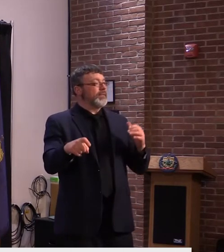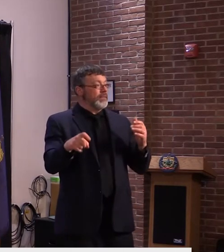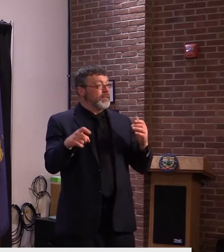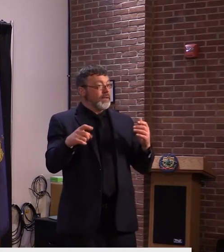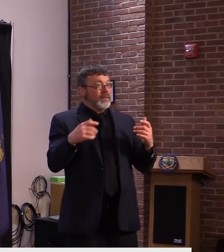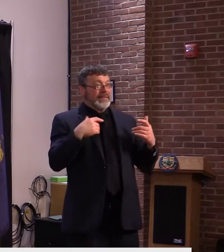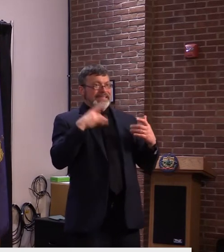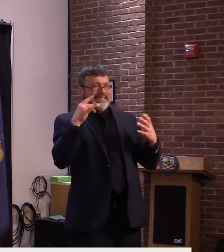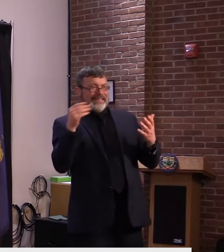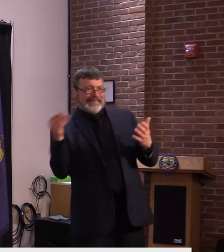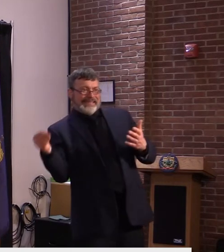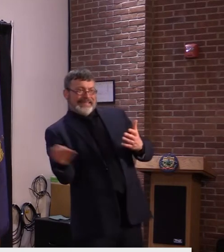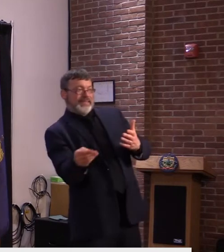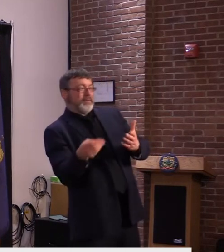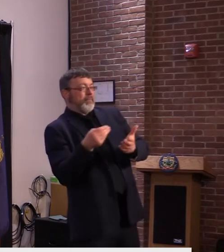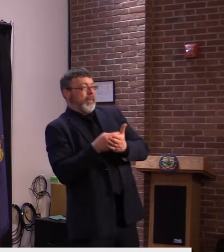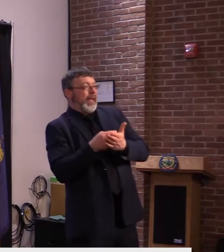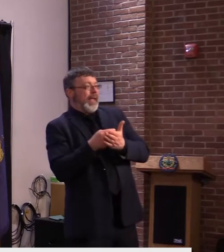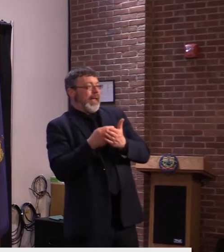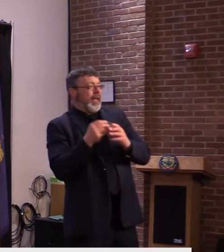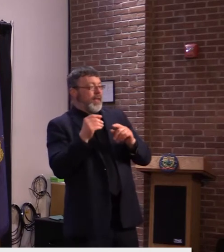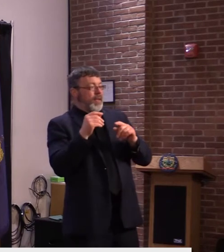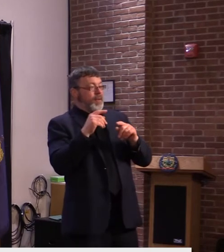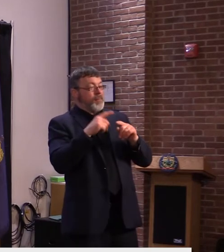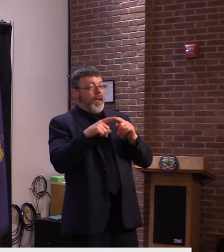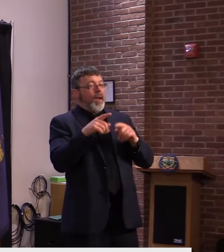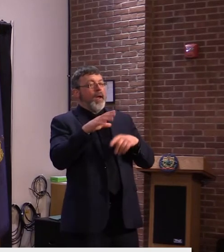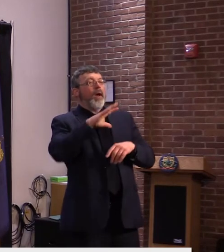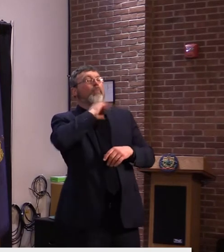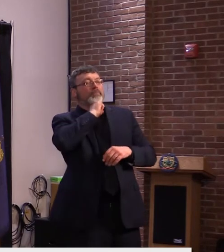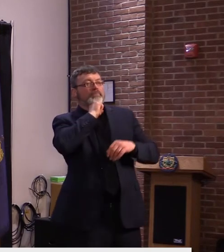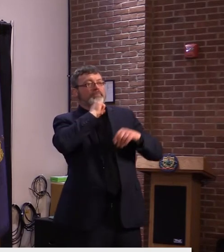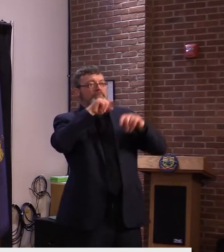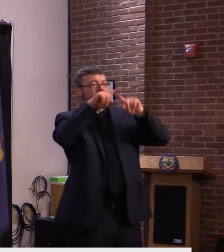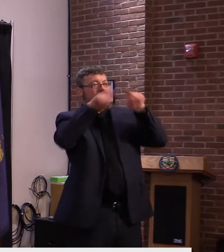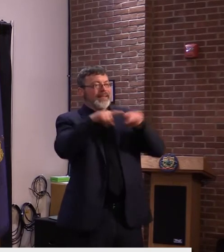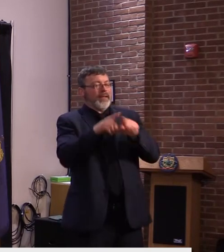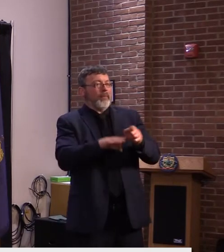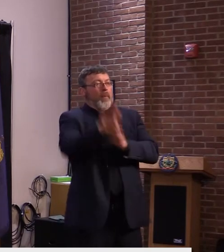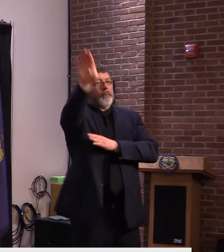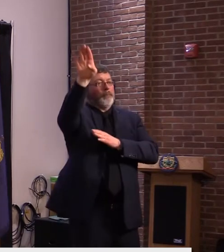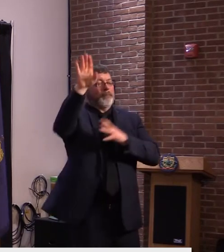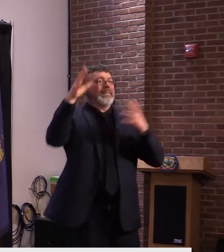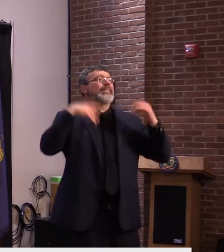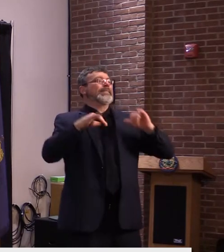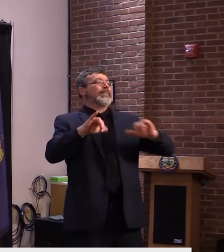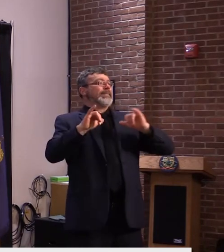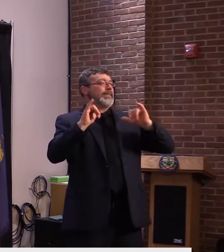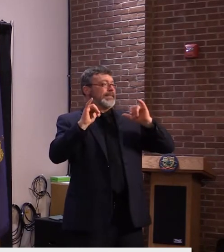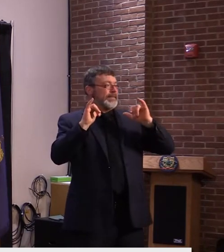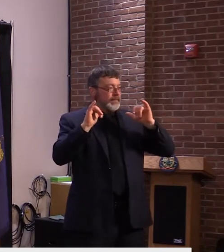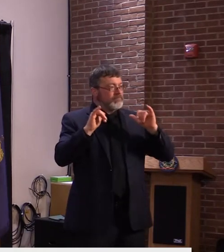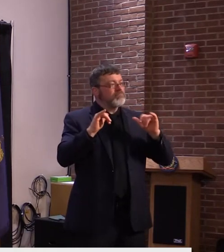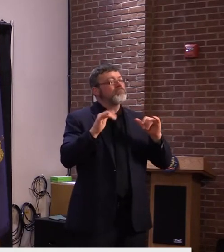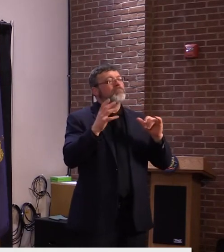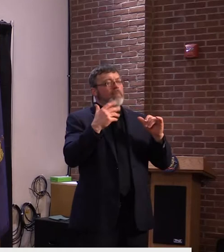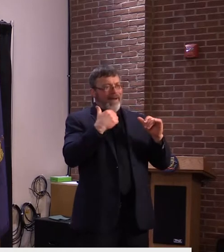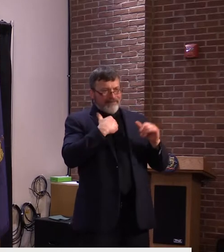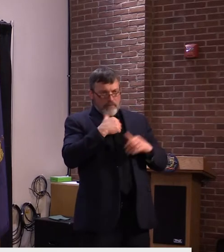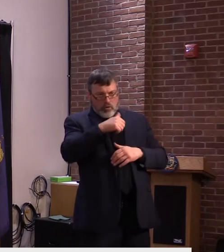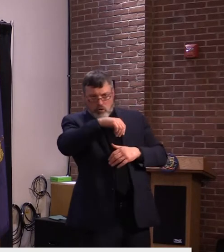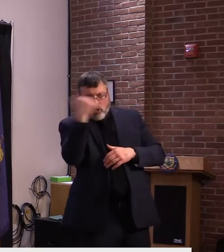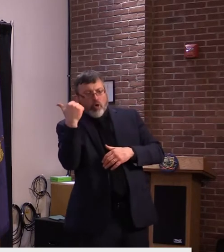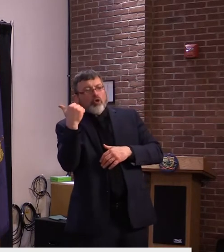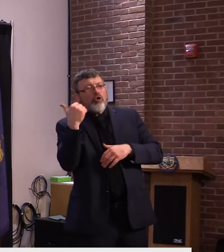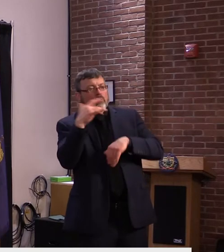we weren't sure what was going to happen with Omicron. But that's still, you know, another tool we have and something that we'll be